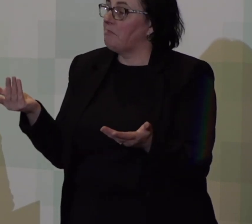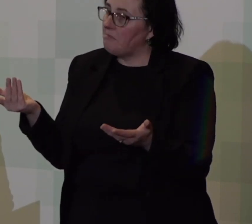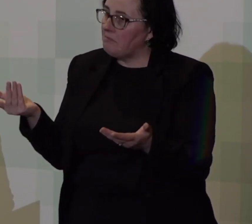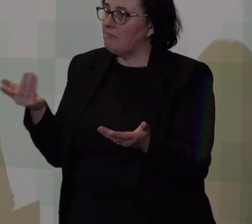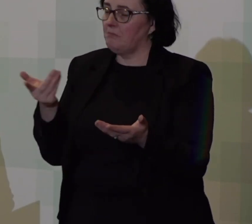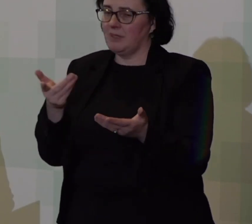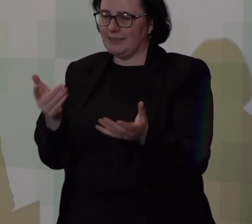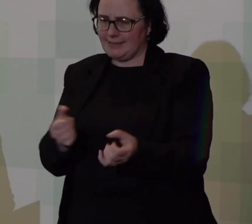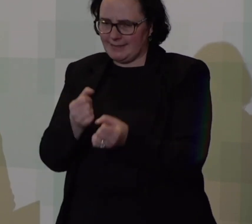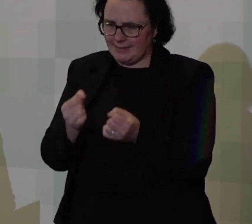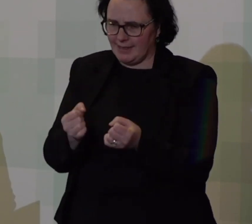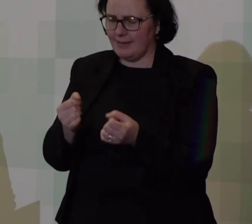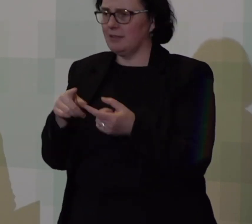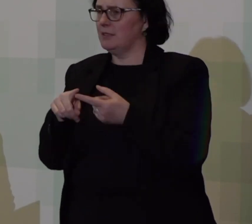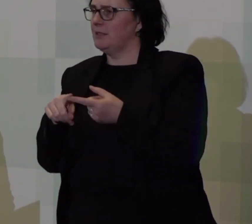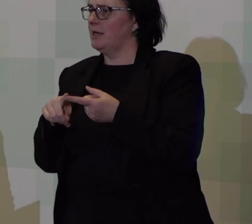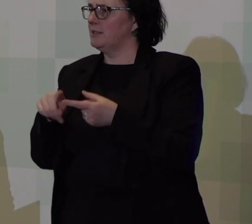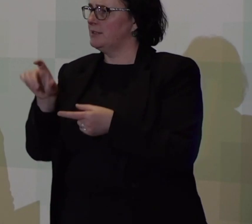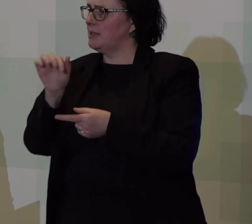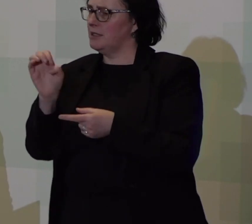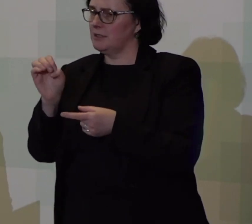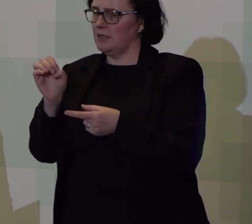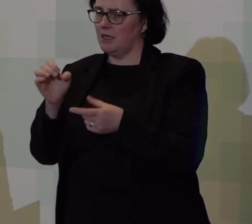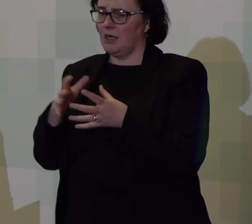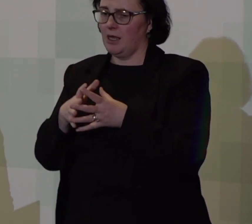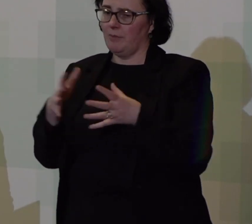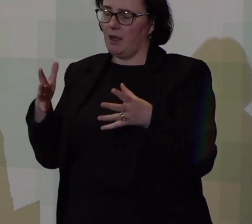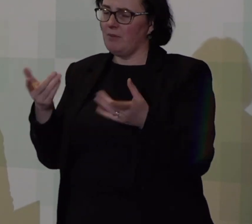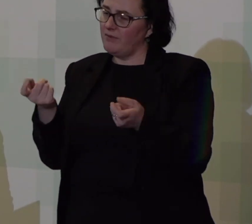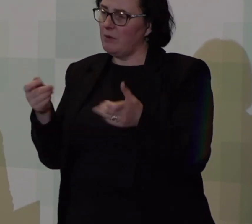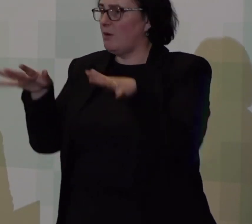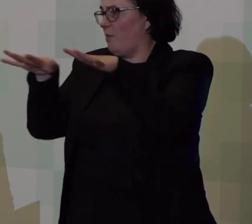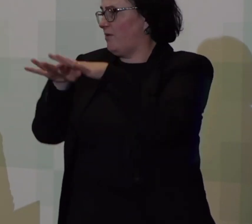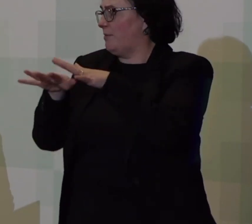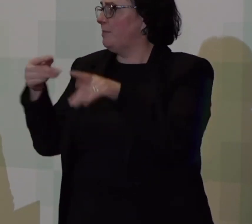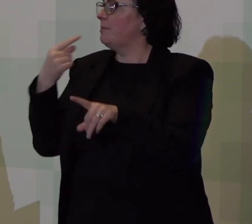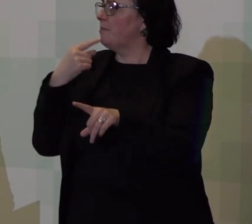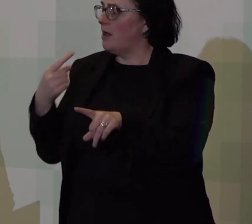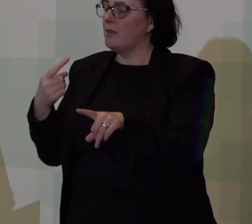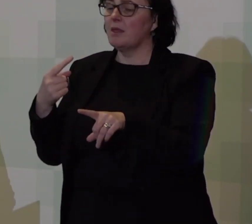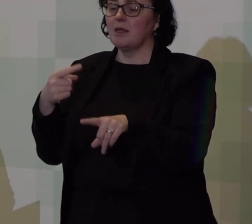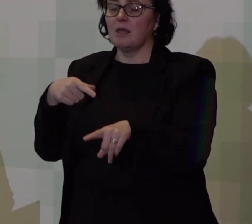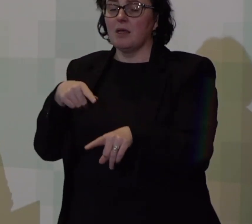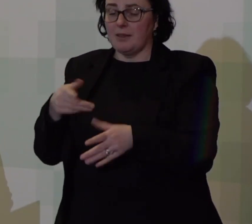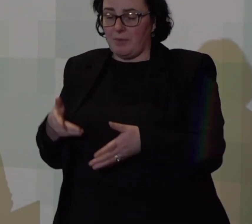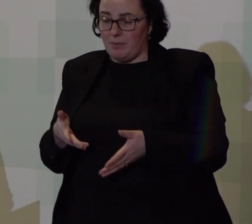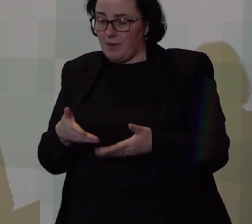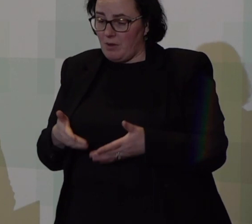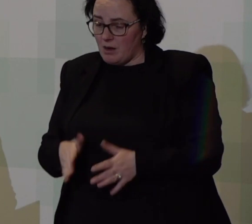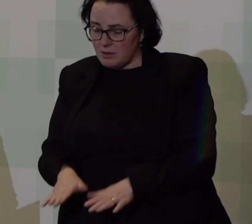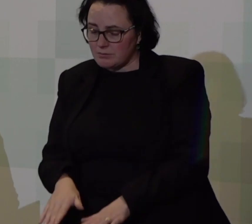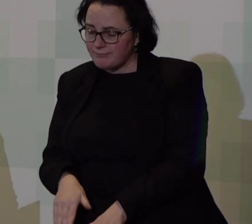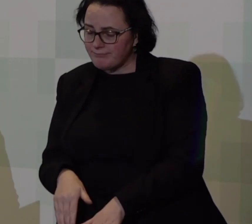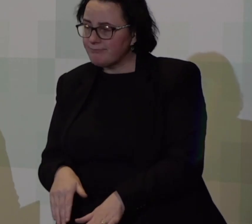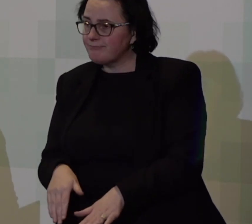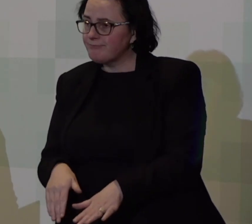their strength, the overlap being as large as it is. As they get older, we will see the